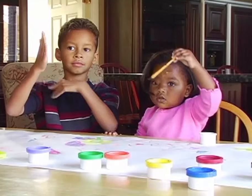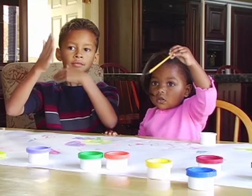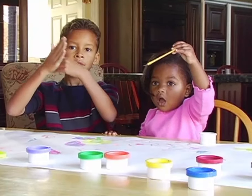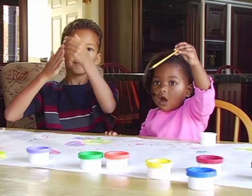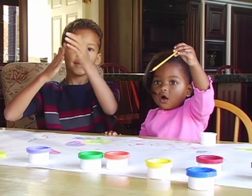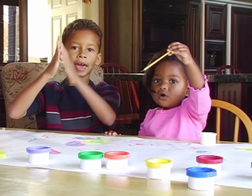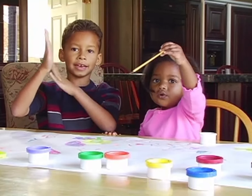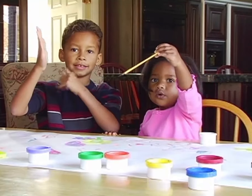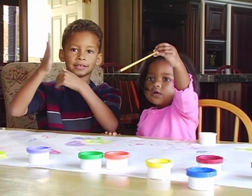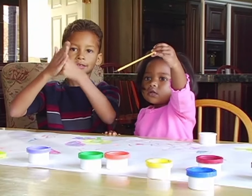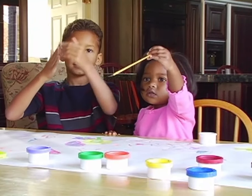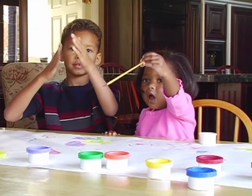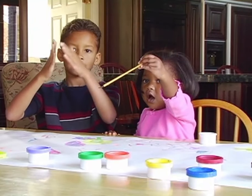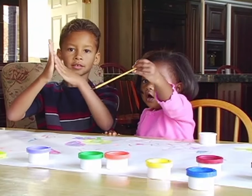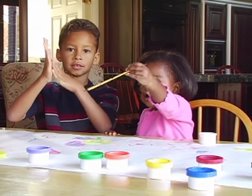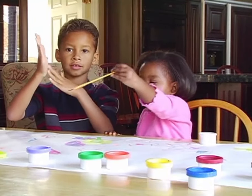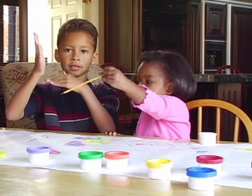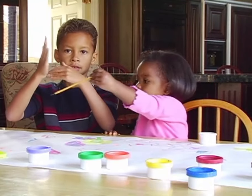Like a paintbrush painting.